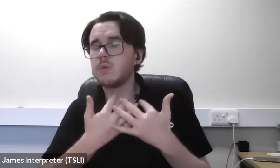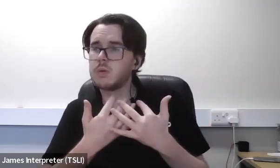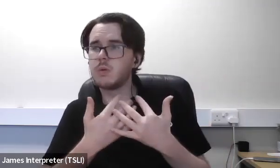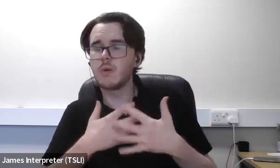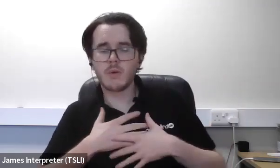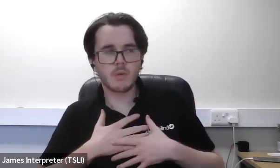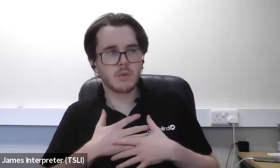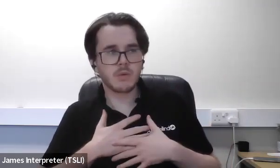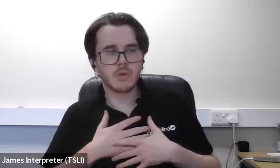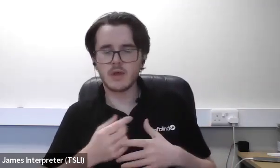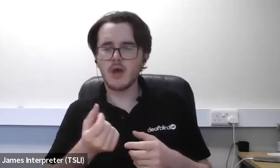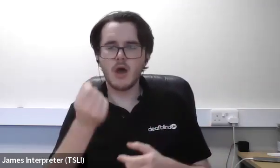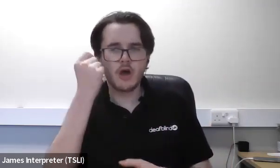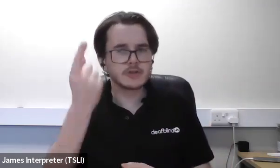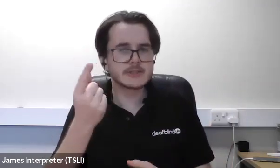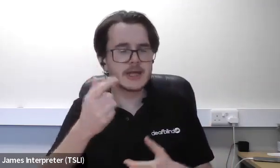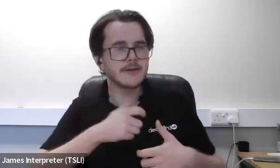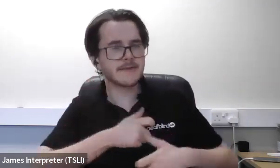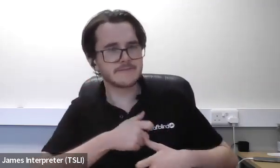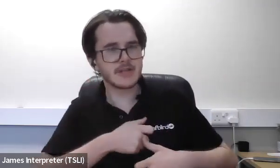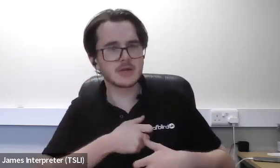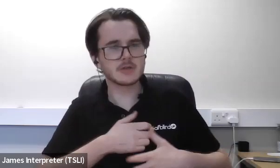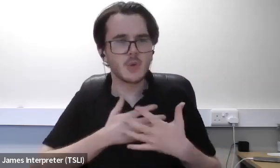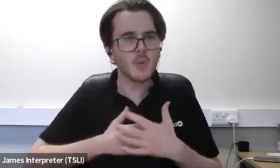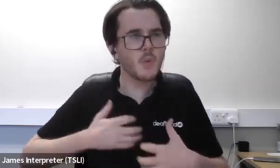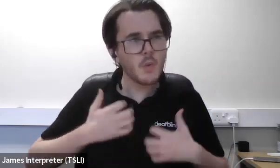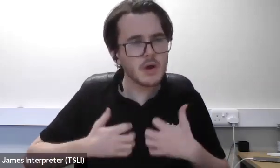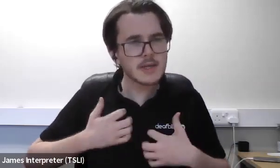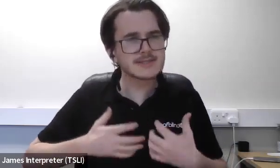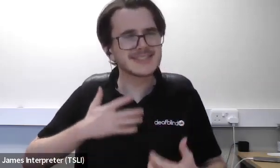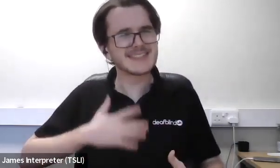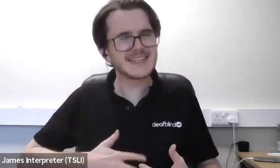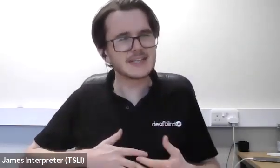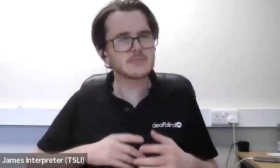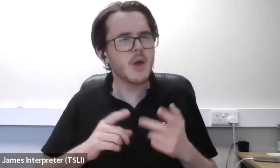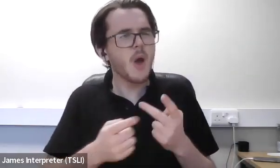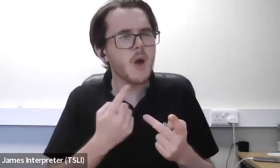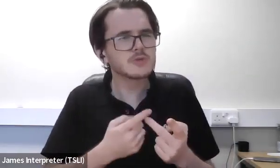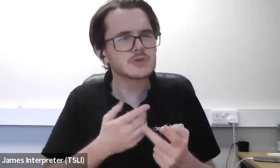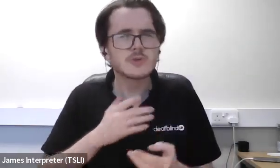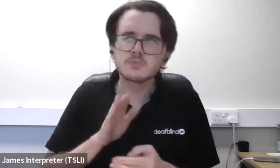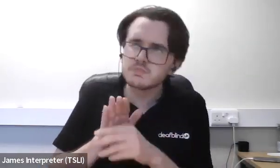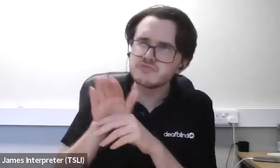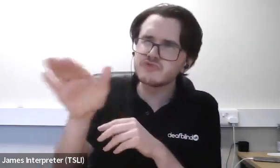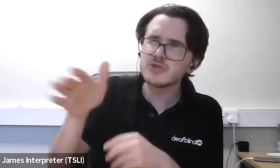of their fears, their concerns, their needs, and also their aspirations for the future.